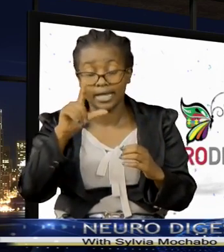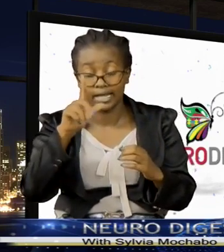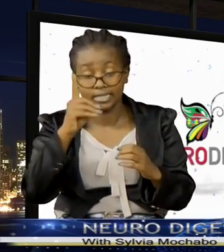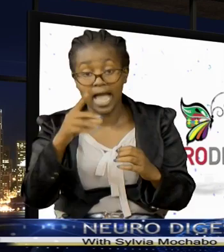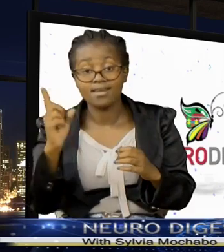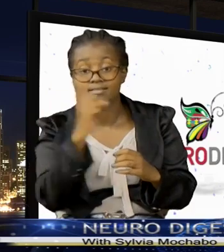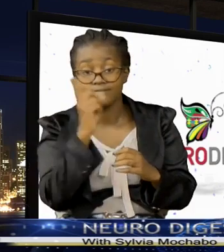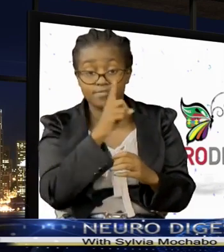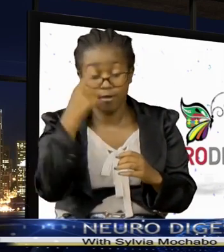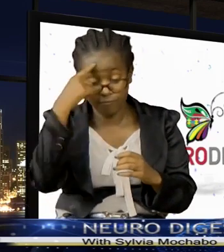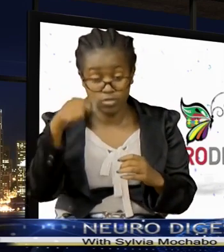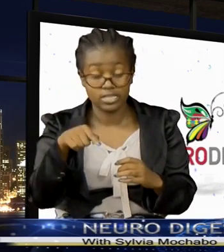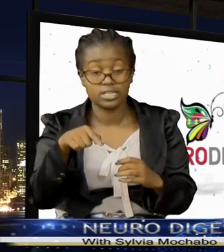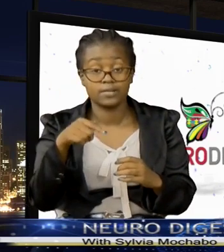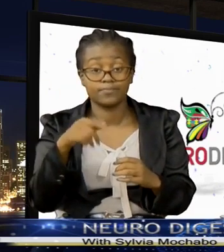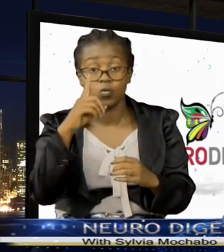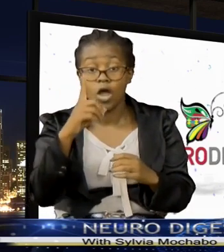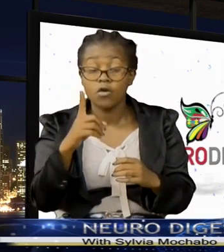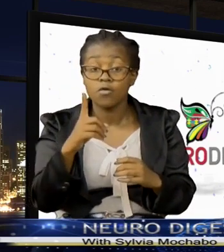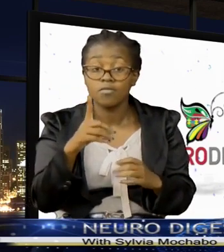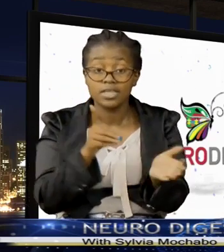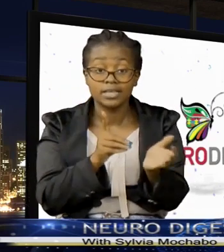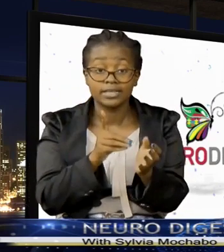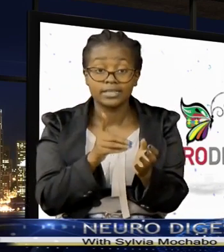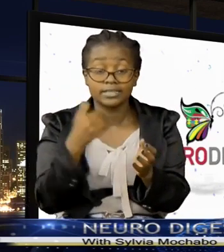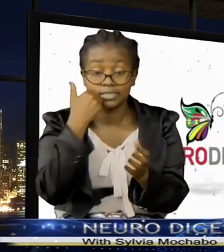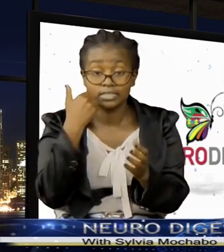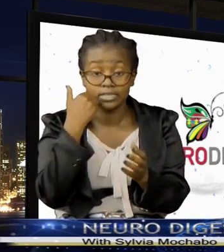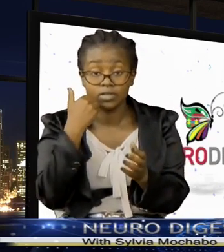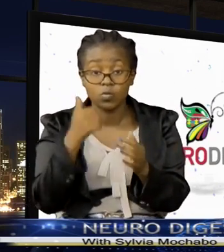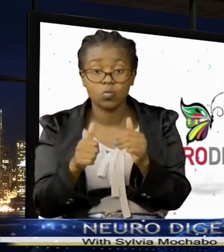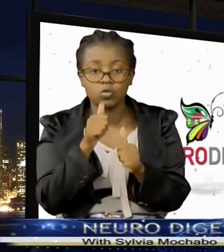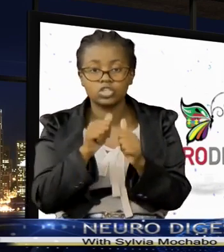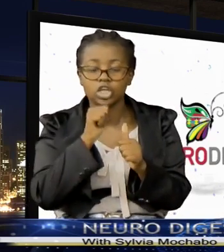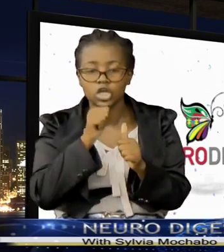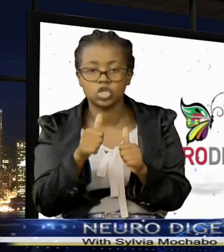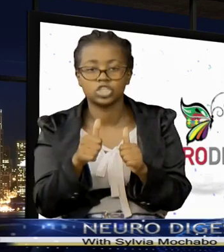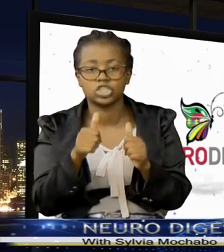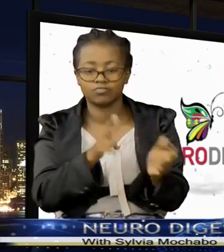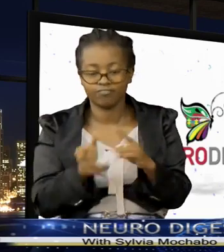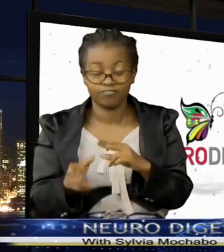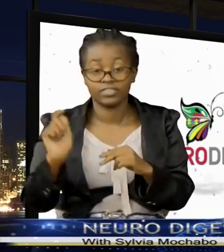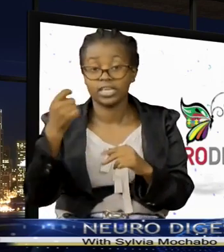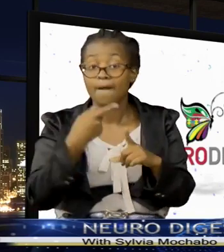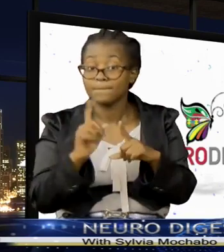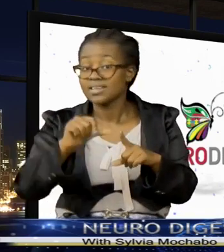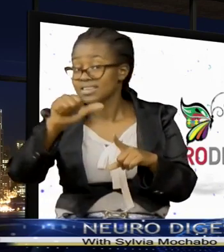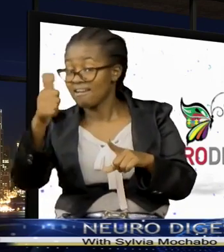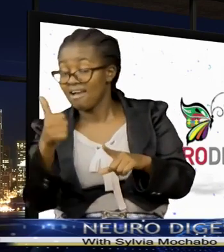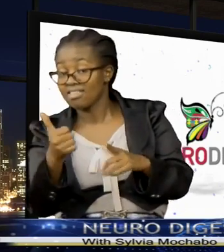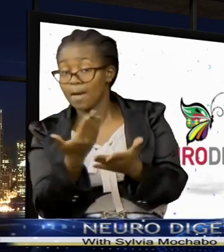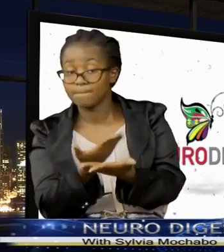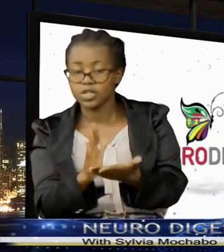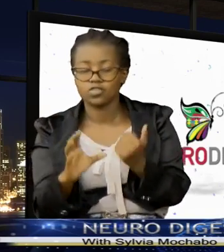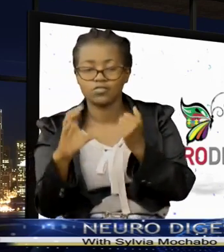Down syndrome, which is one of the diseases, the neurodiverse diseases that are not very common in Kenya, but very common in other parts of the